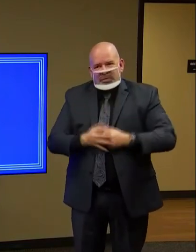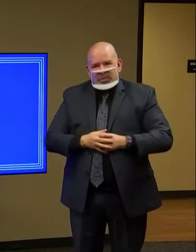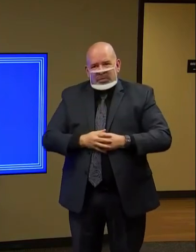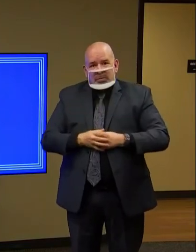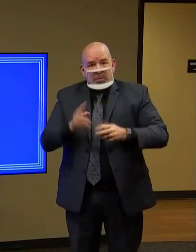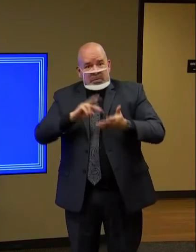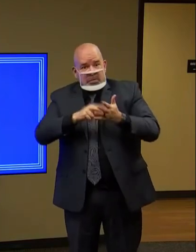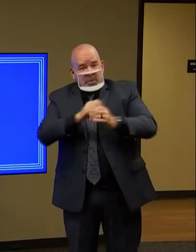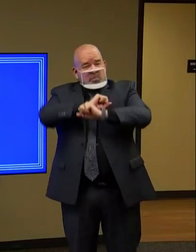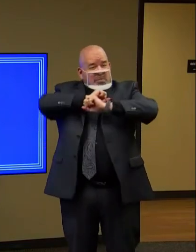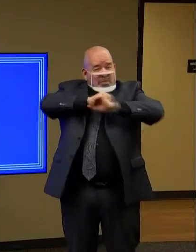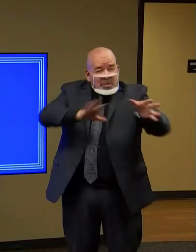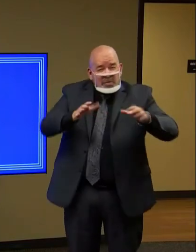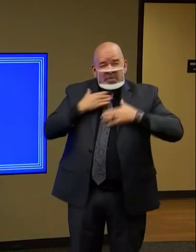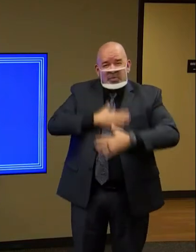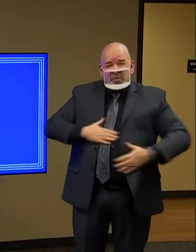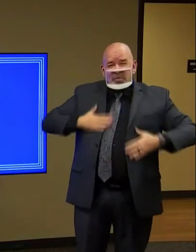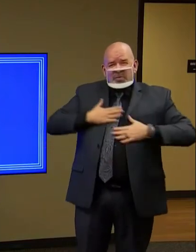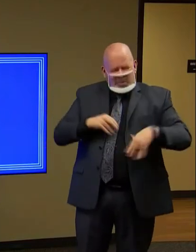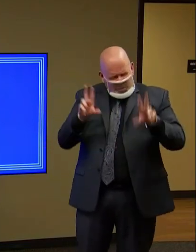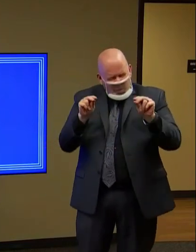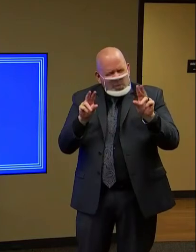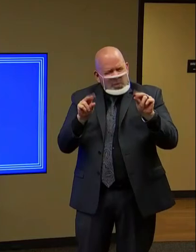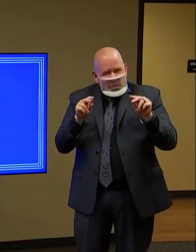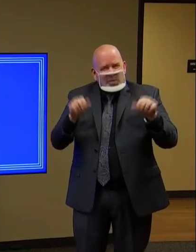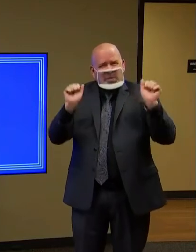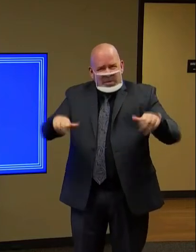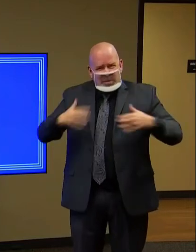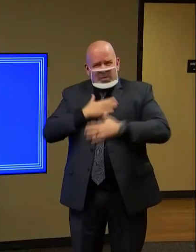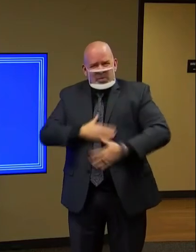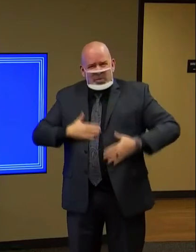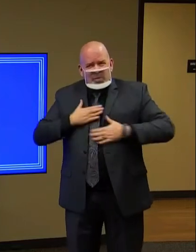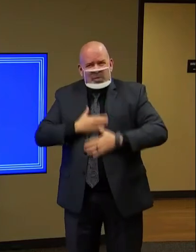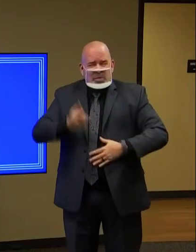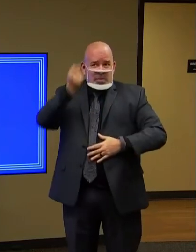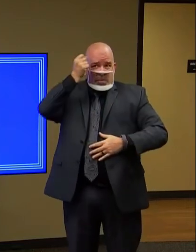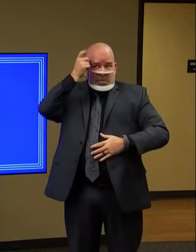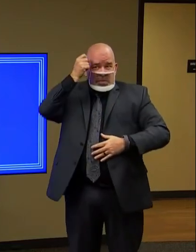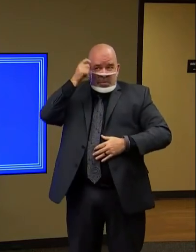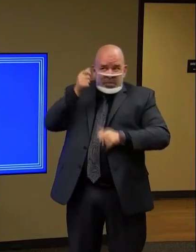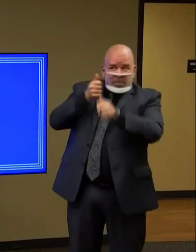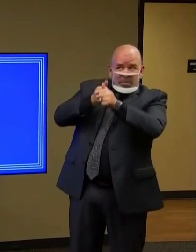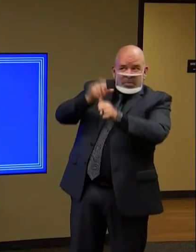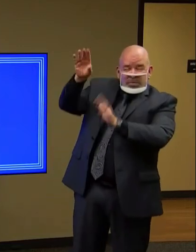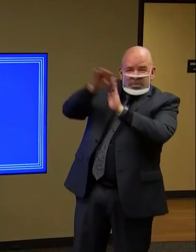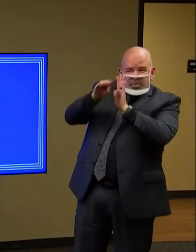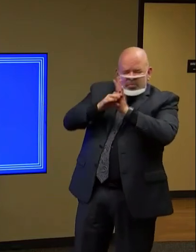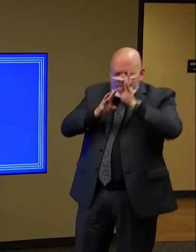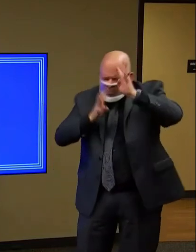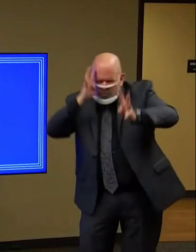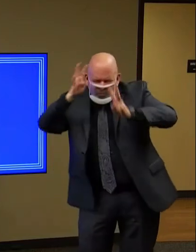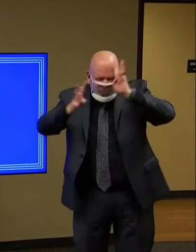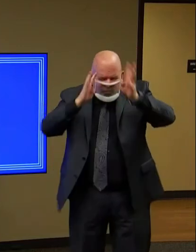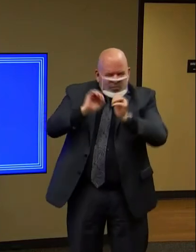together, because what would be most damaging to our mental health is if our event gave a loved one